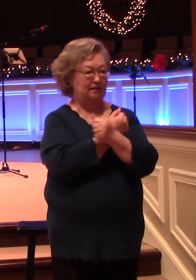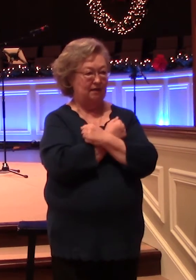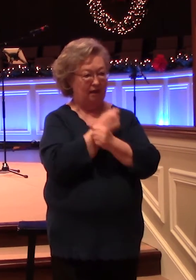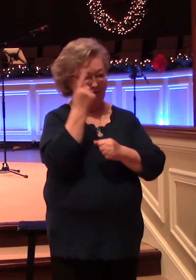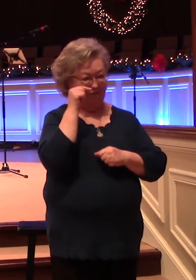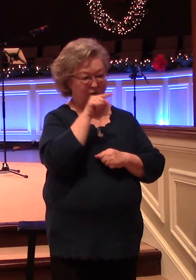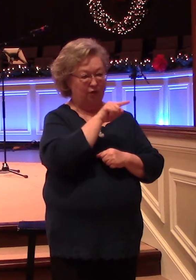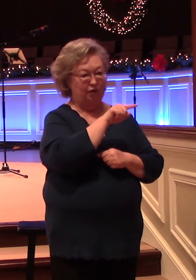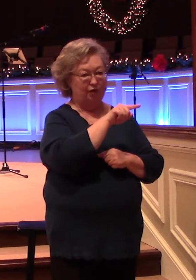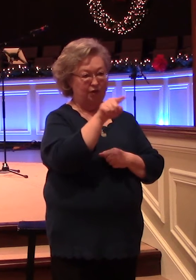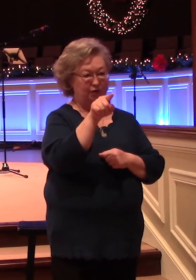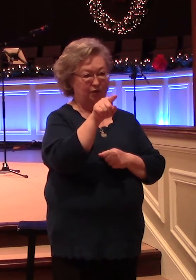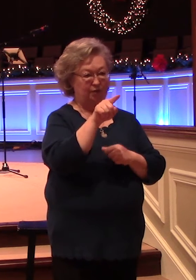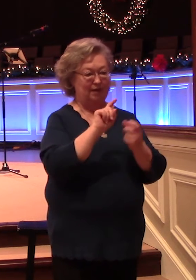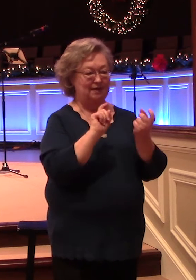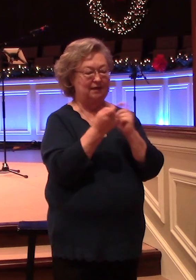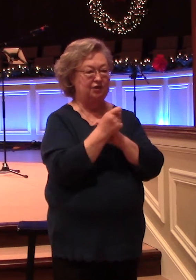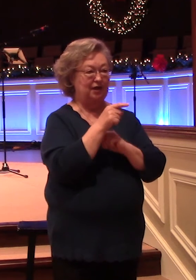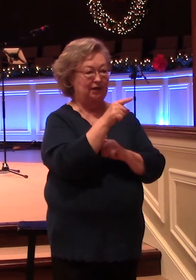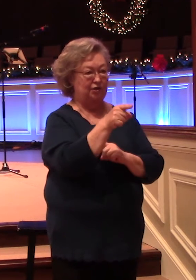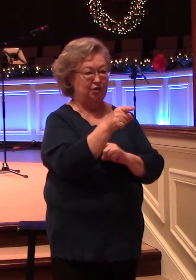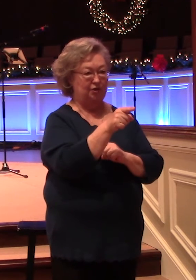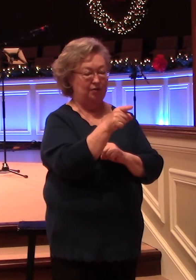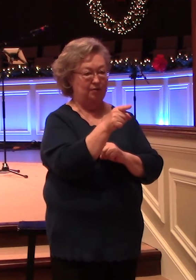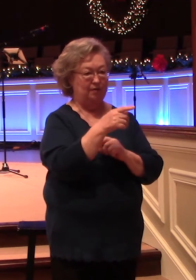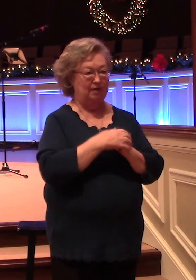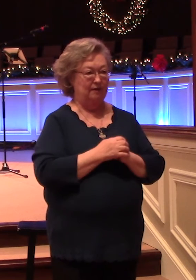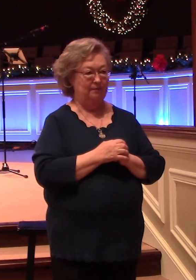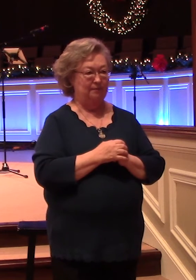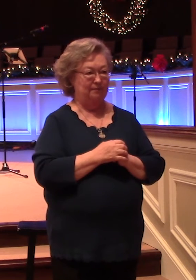a person who loves the other